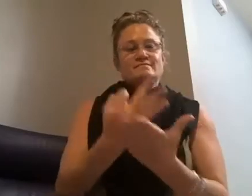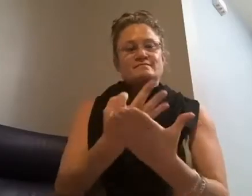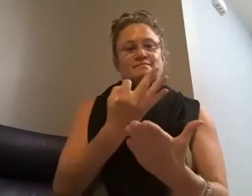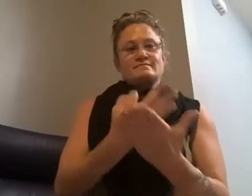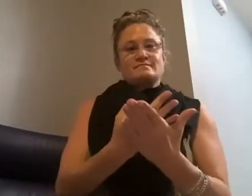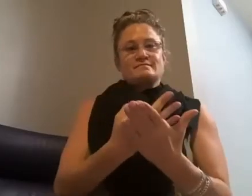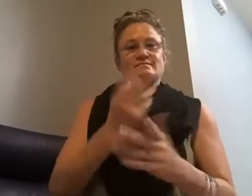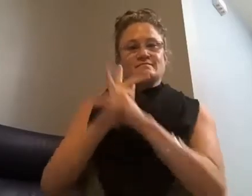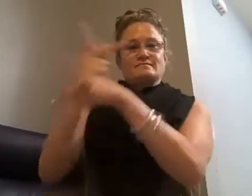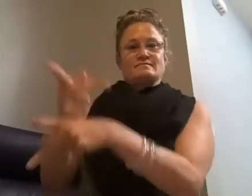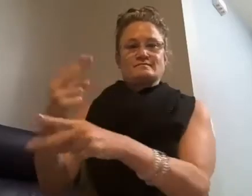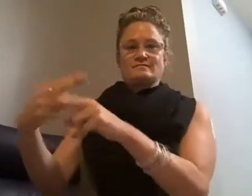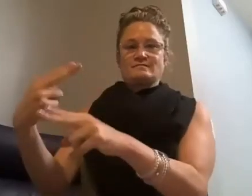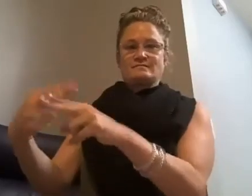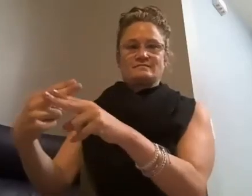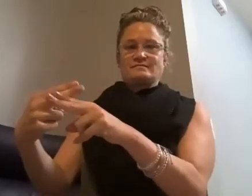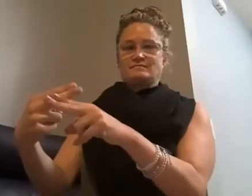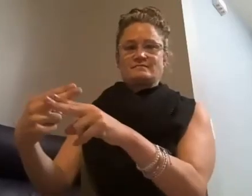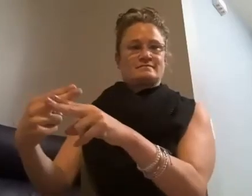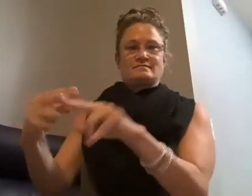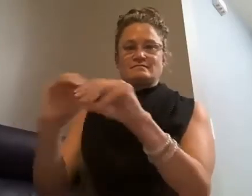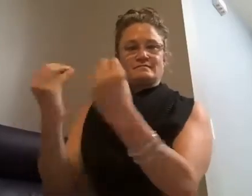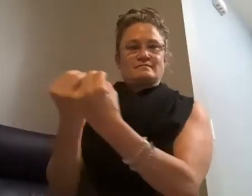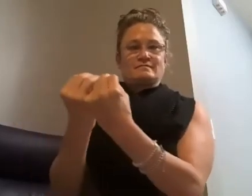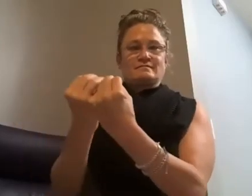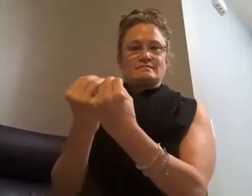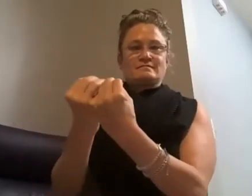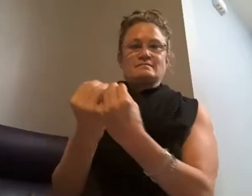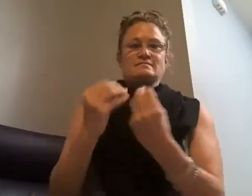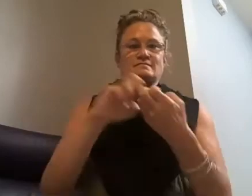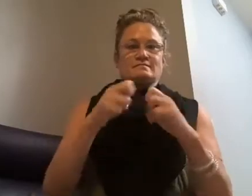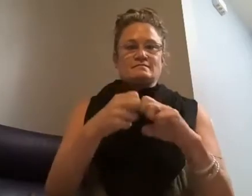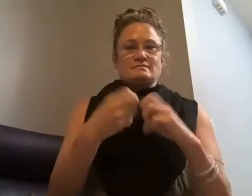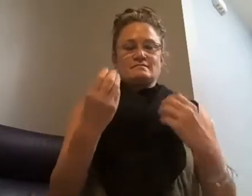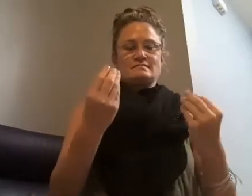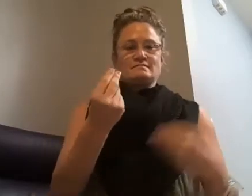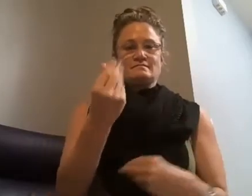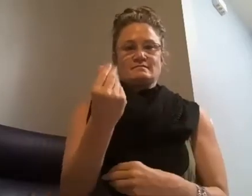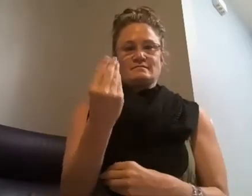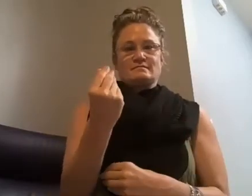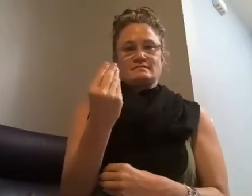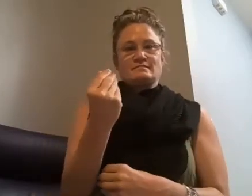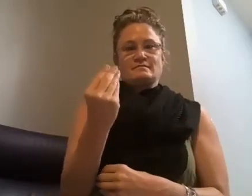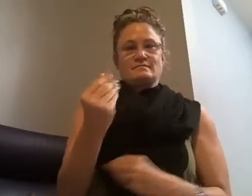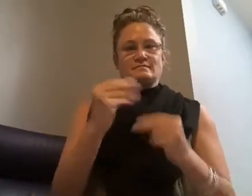outside enterprise, lest problems of money, property, and prestige divert us from our primary purpose.